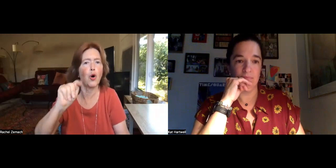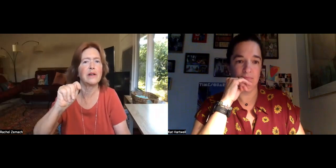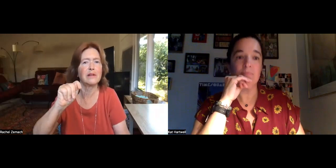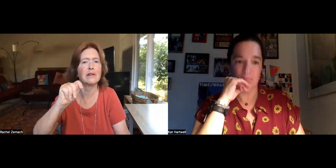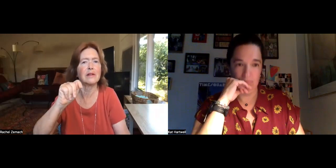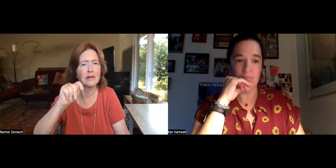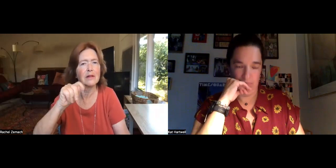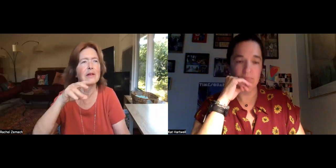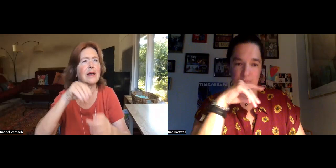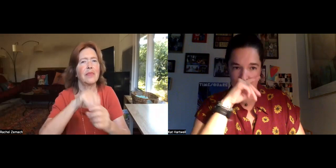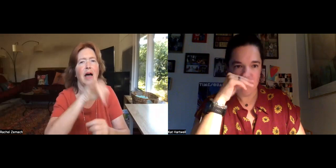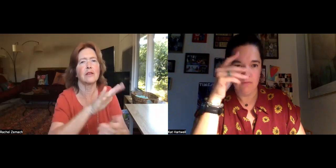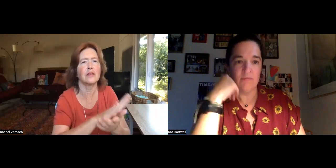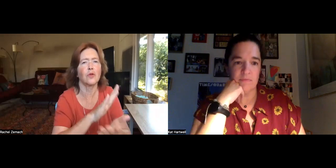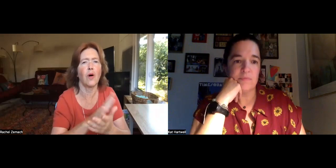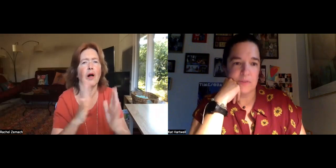input in that squad.